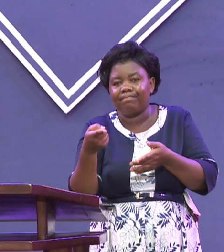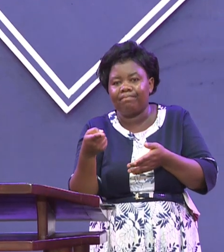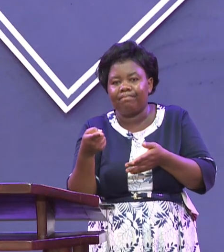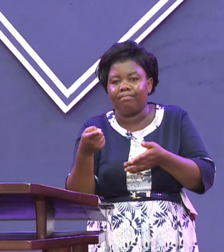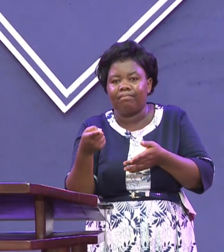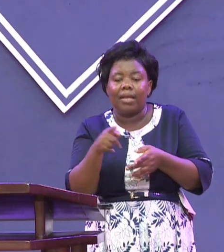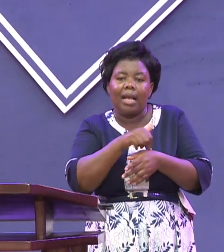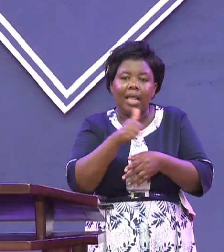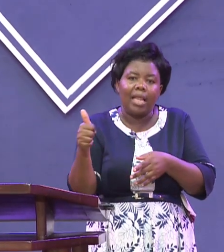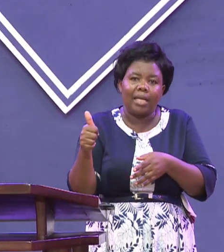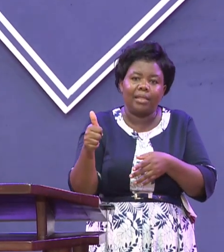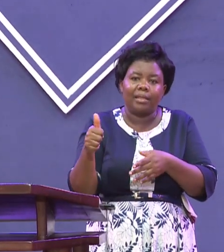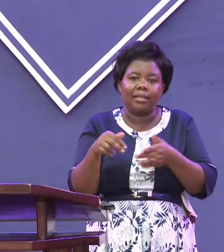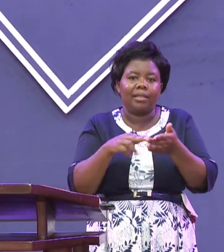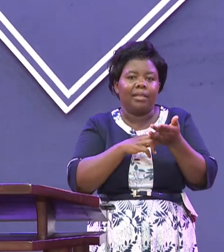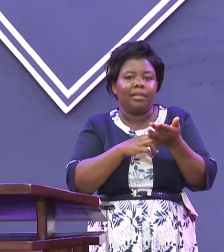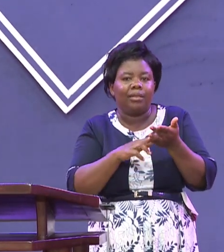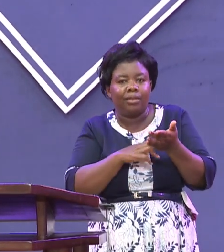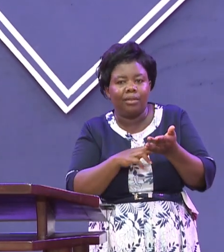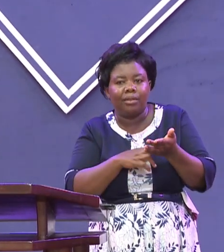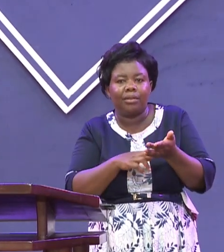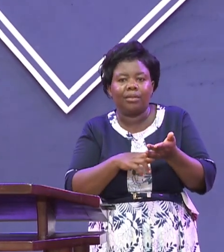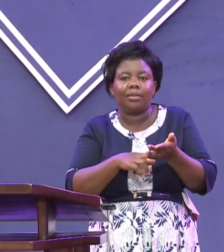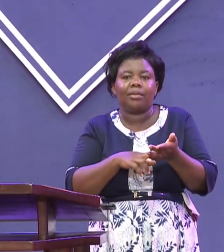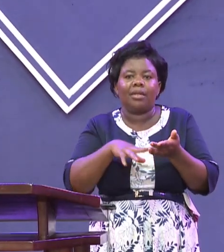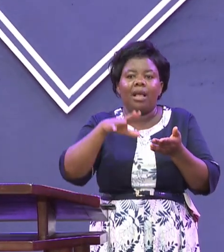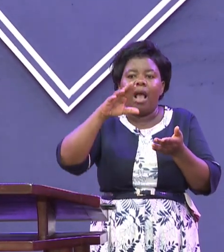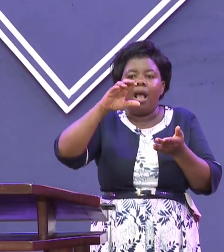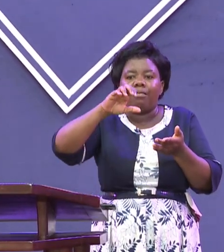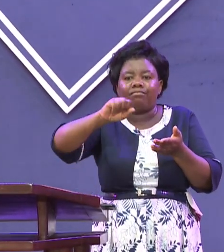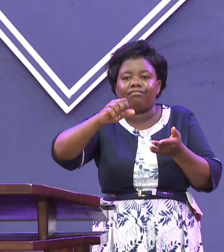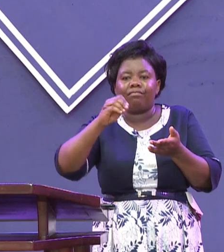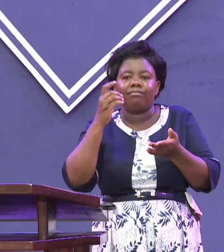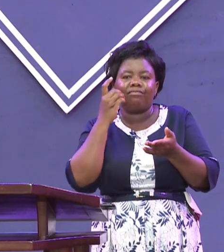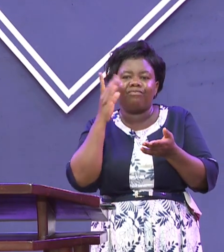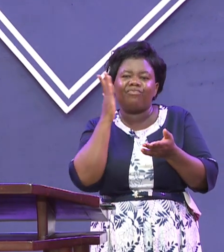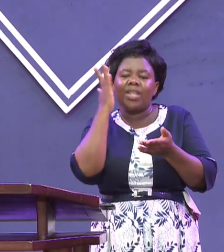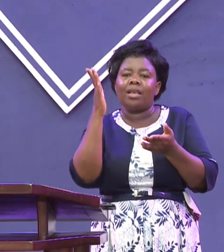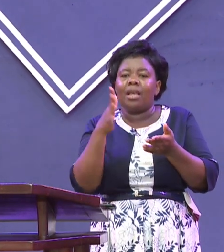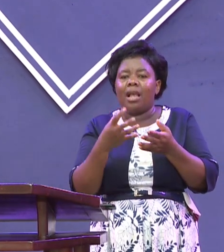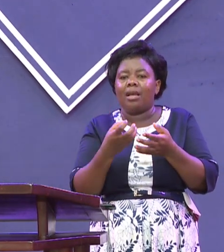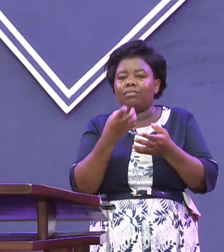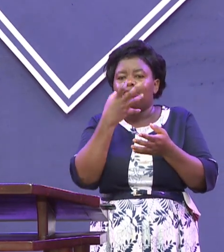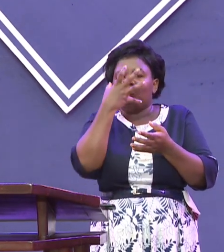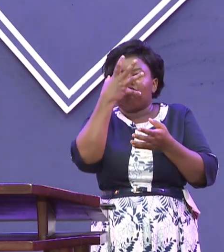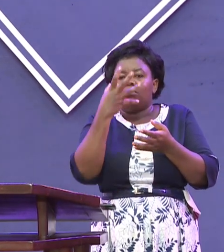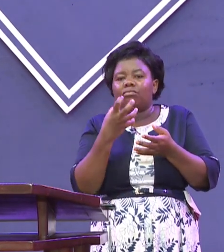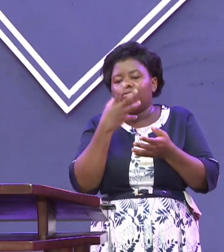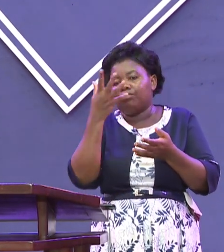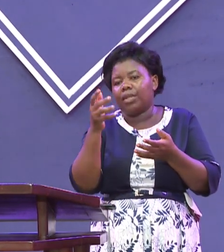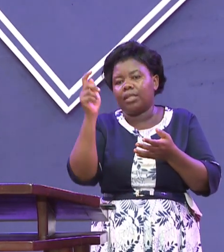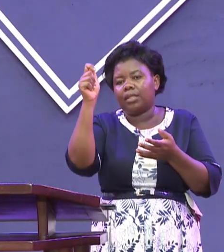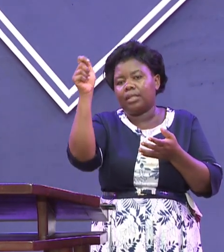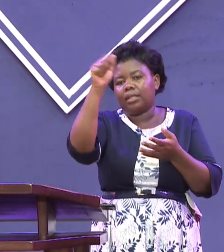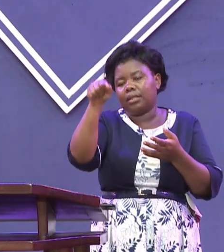shillings. Bangamba, chebakoranga, banyu angenimu, no kweyo, kwenyokeza, ebido. And others told me they could take